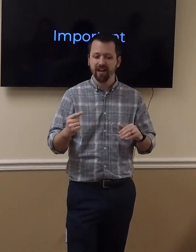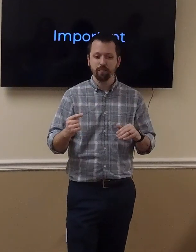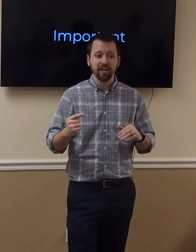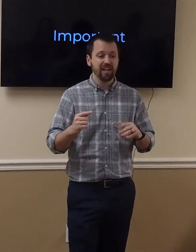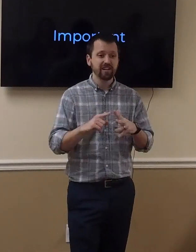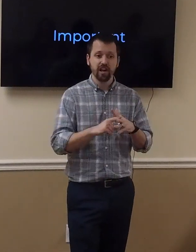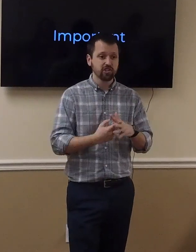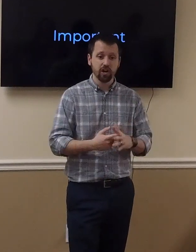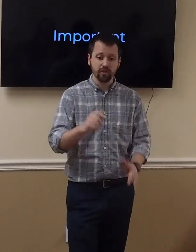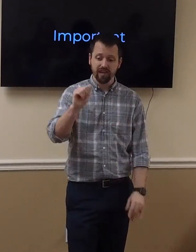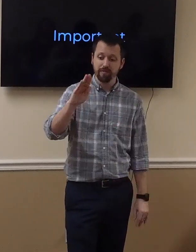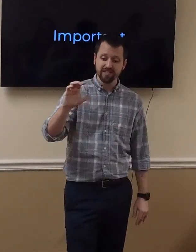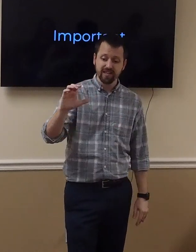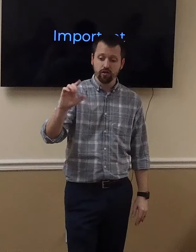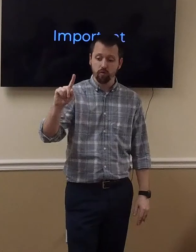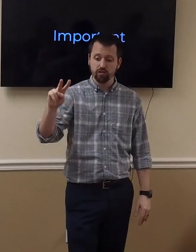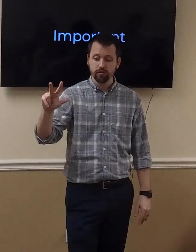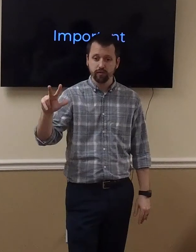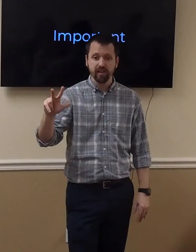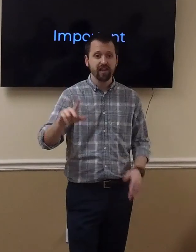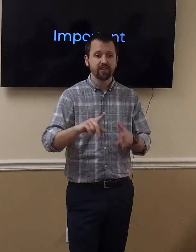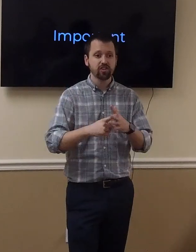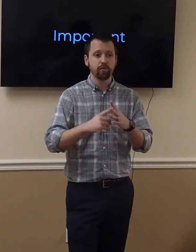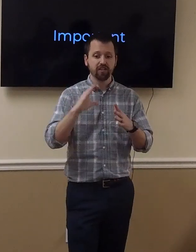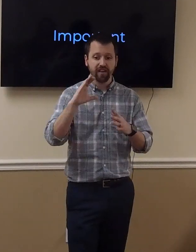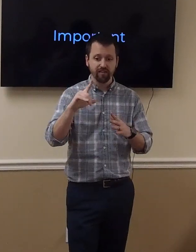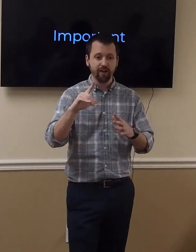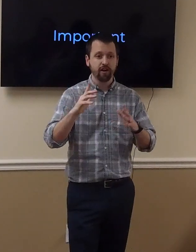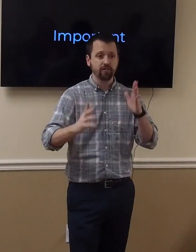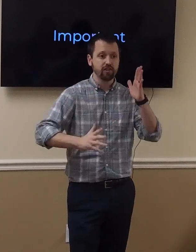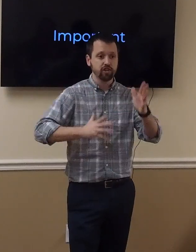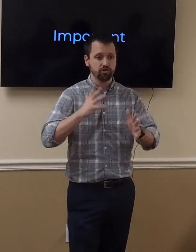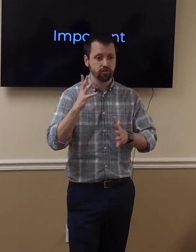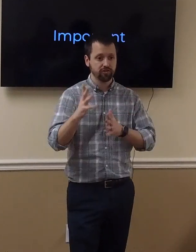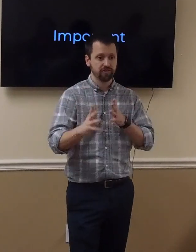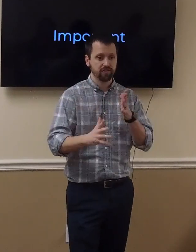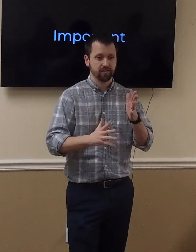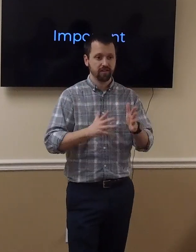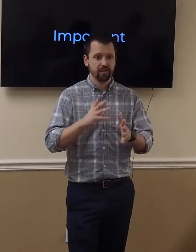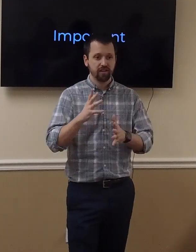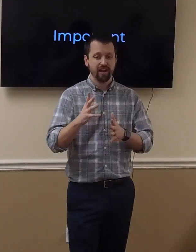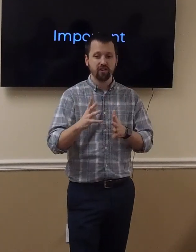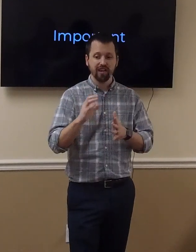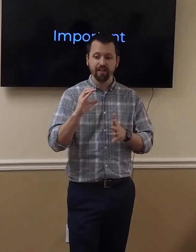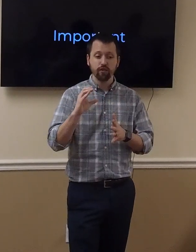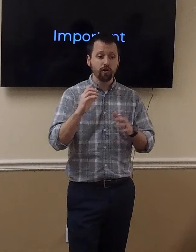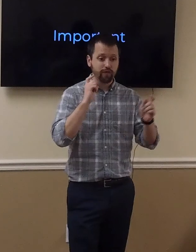1s. He did not start with ABC or 1, 2, 3. He started with classifiers and gestures. Now, if you know